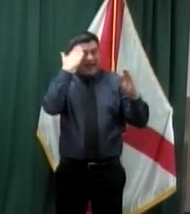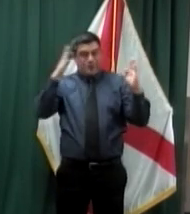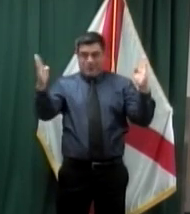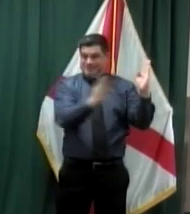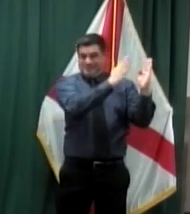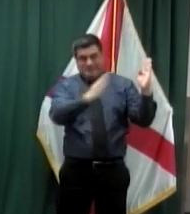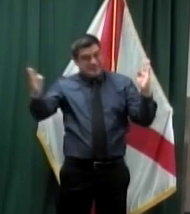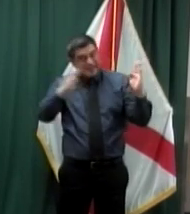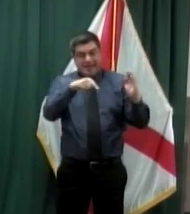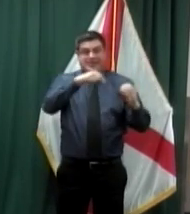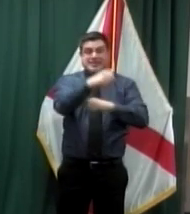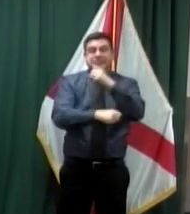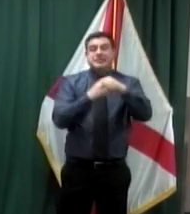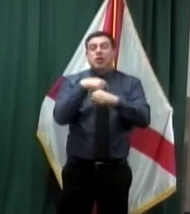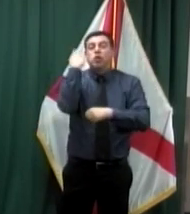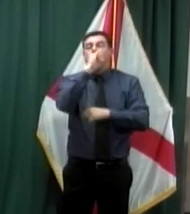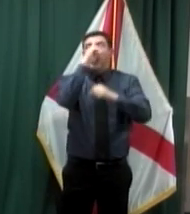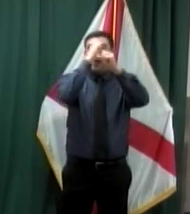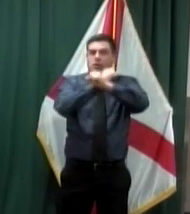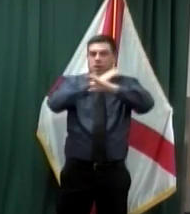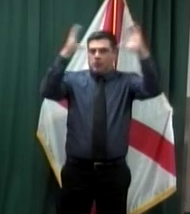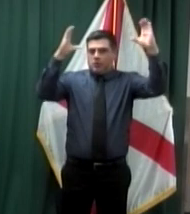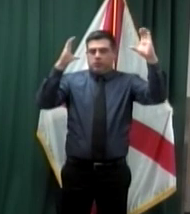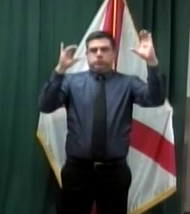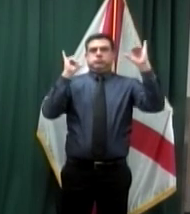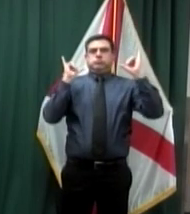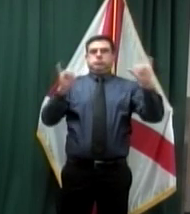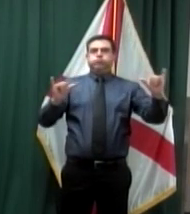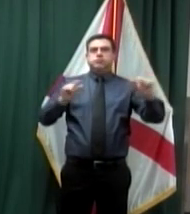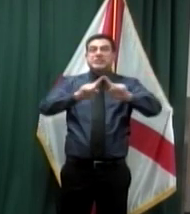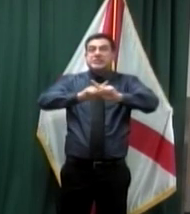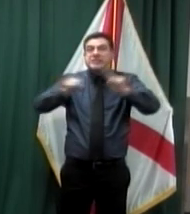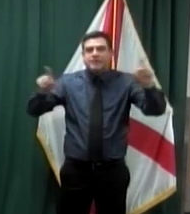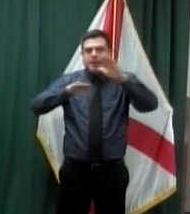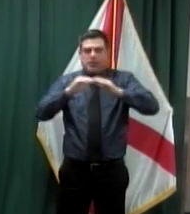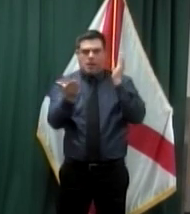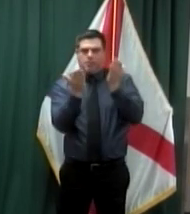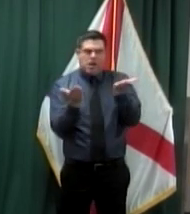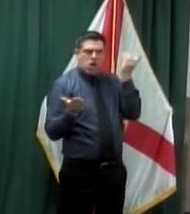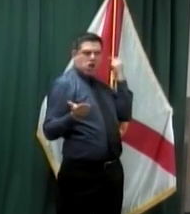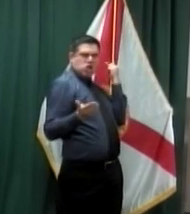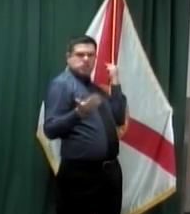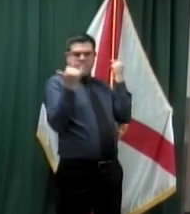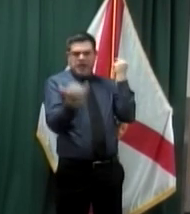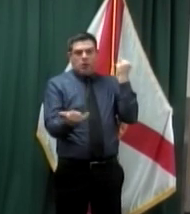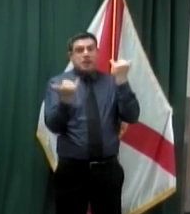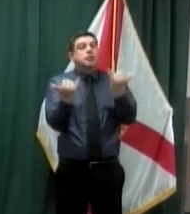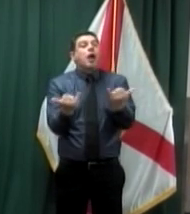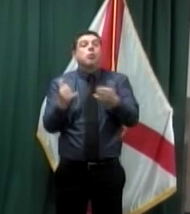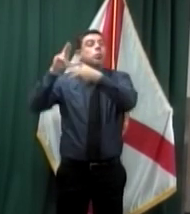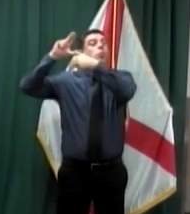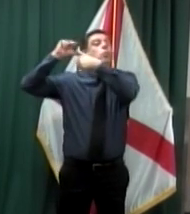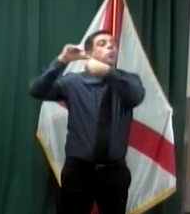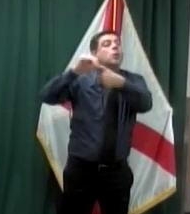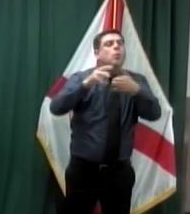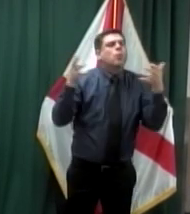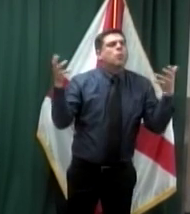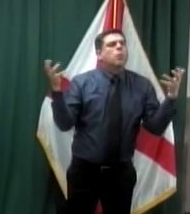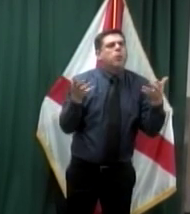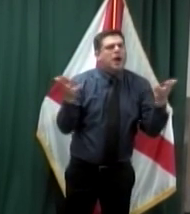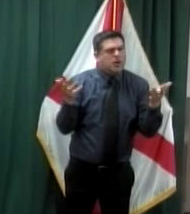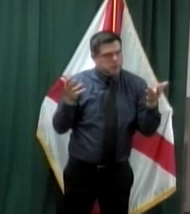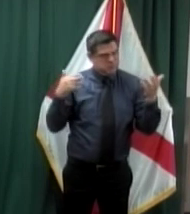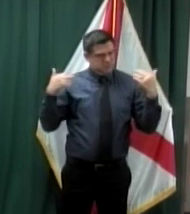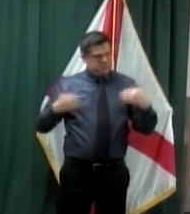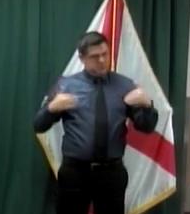that, during these events, you see the EOC, the Emergency Operations Center, full of people. We have about